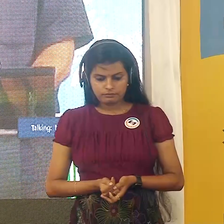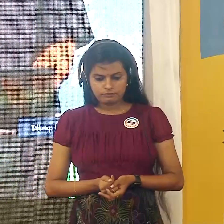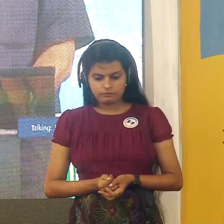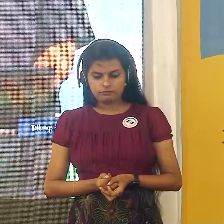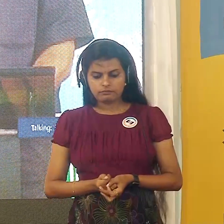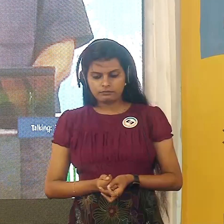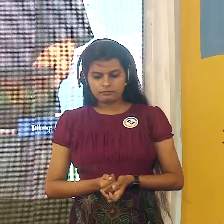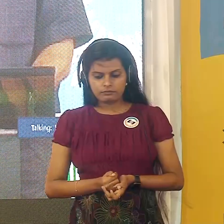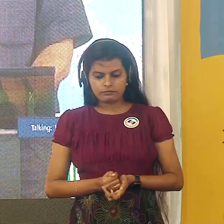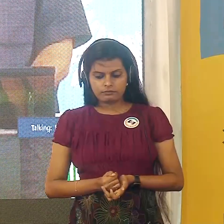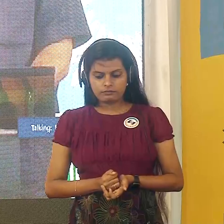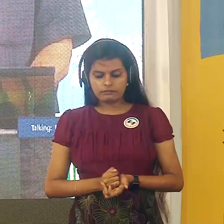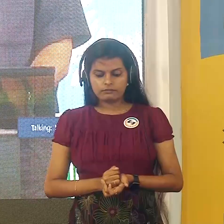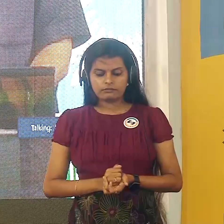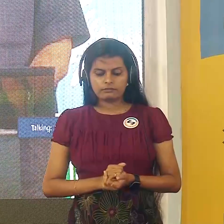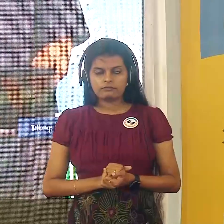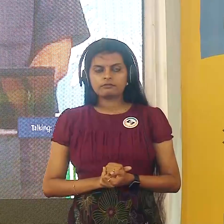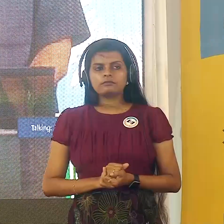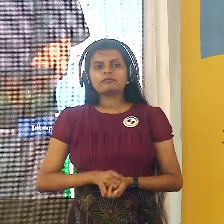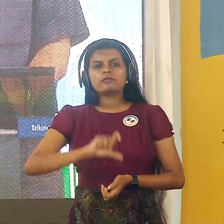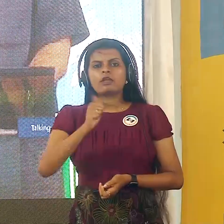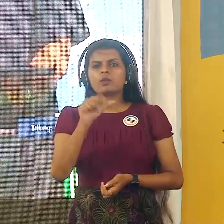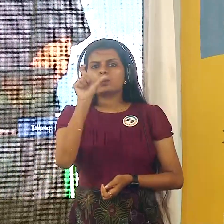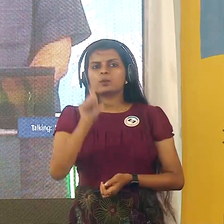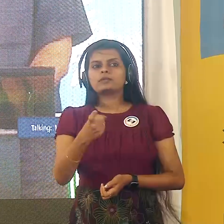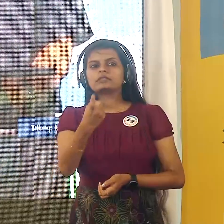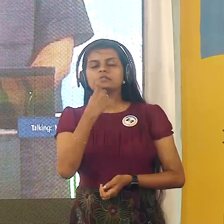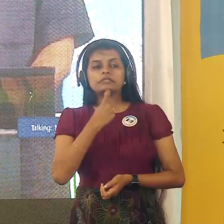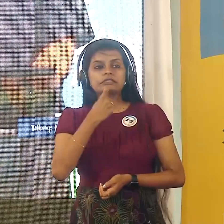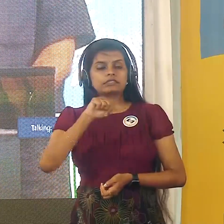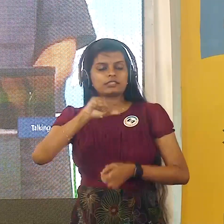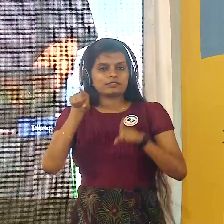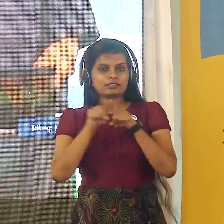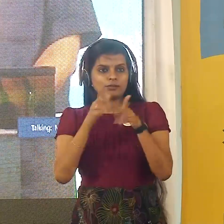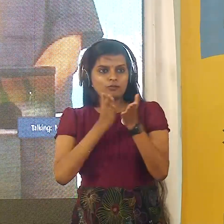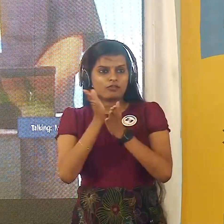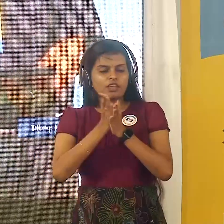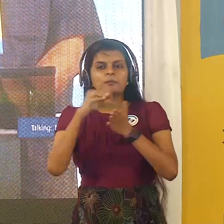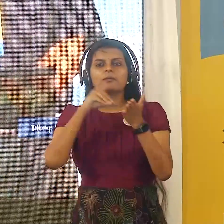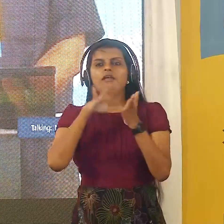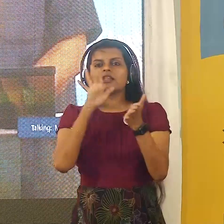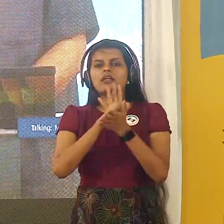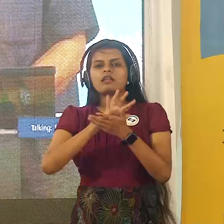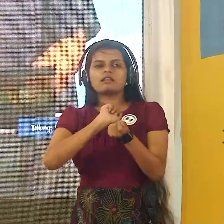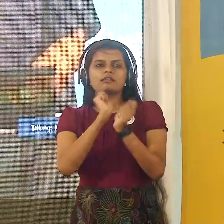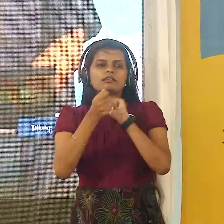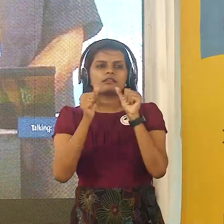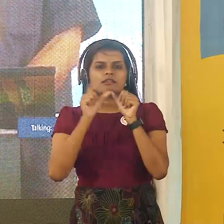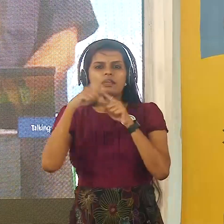The other is, somebody has asked, what is the way forward regarding land reforms? The first